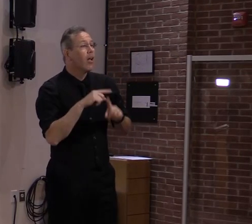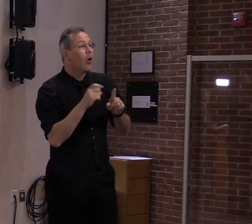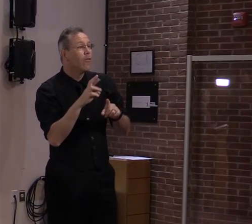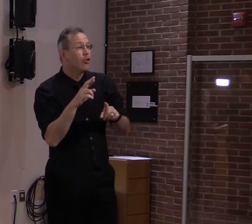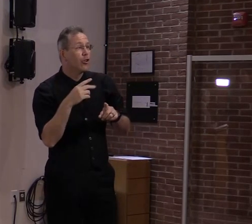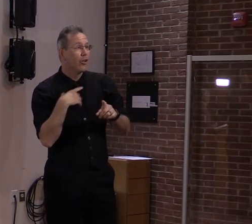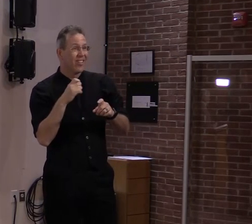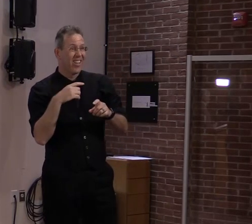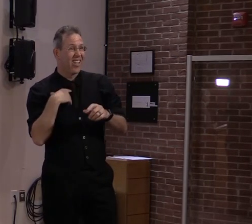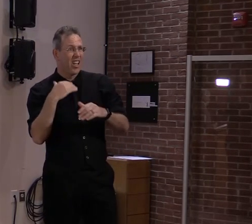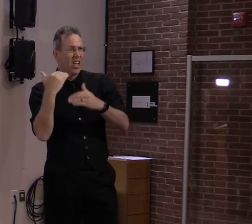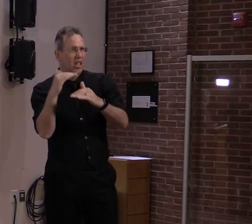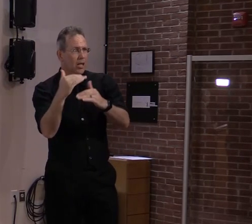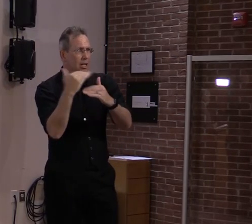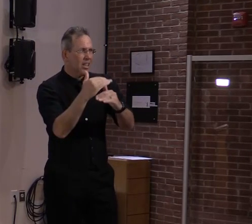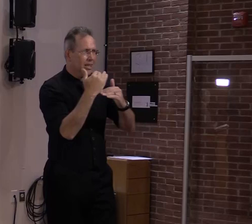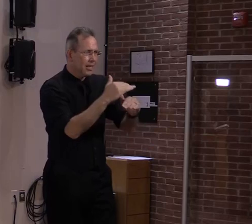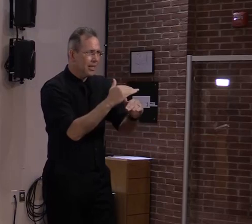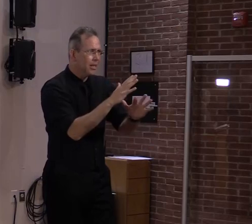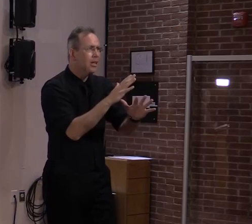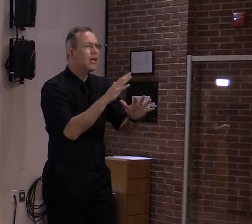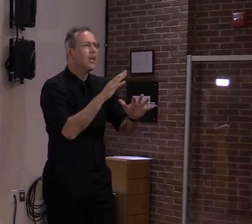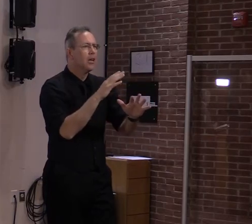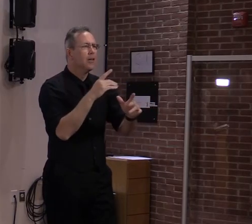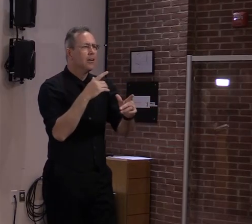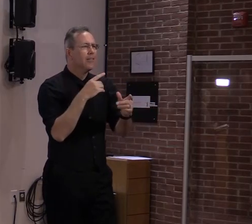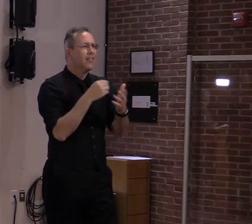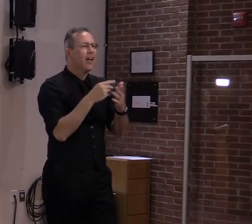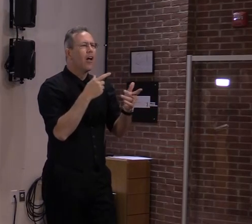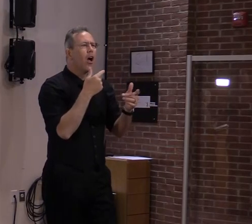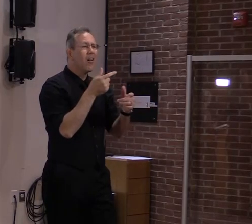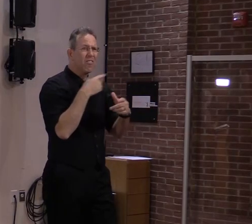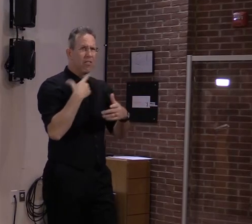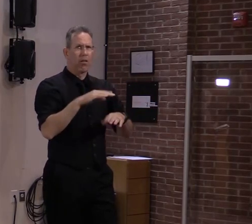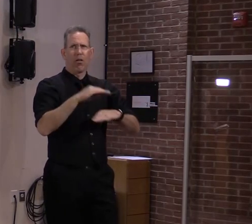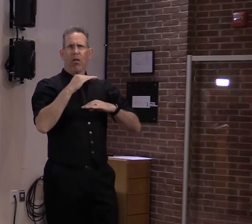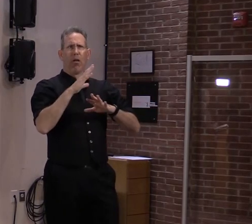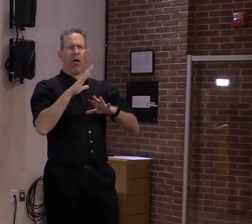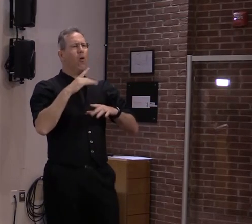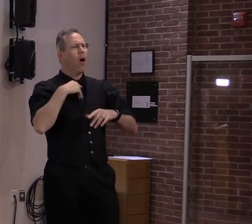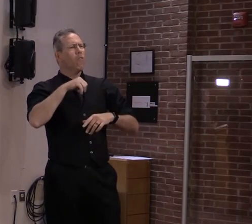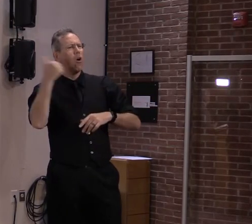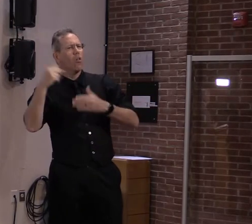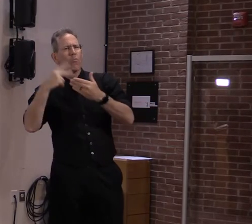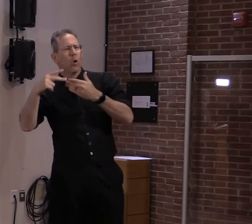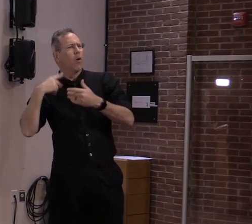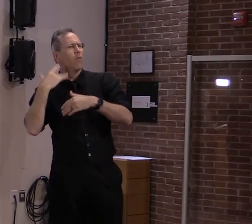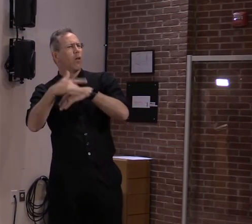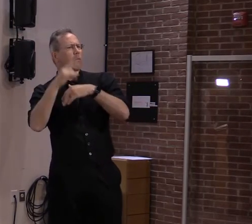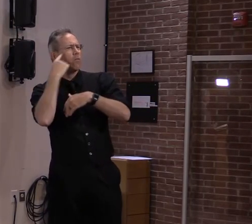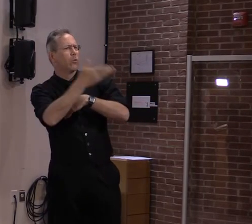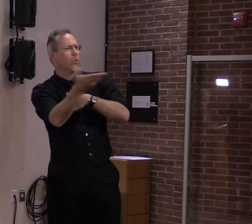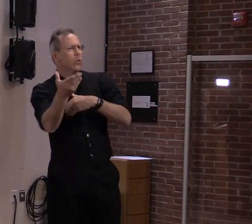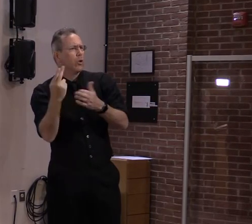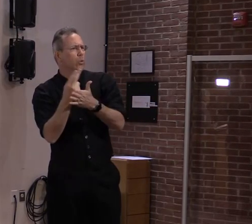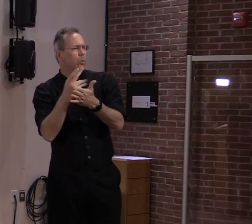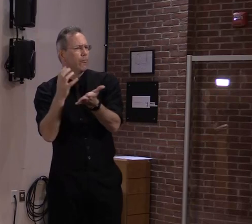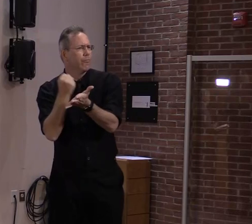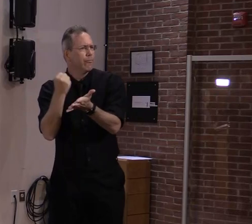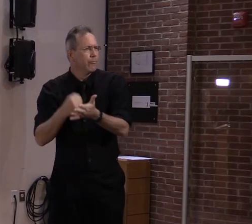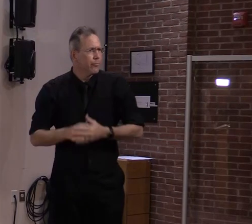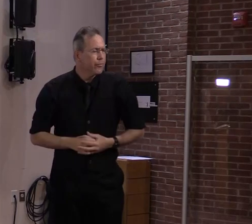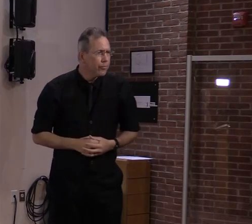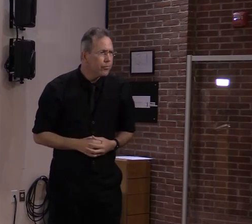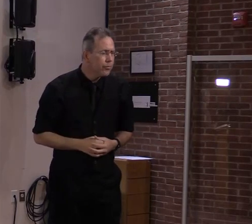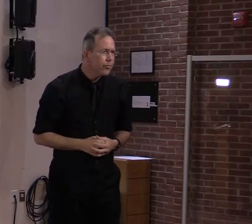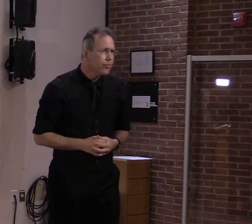for this program for the year period. The long-term solution is what the governor talked about. There